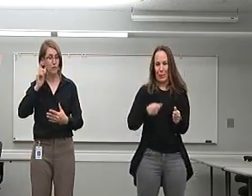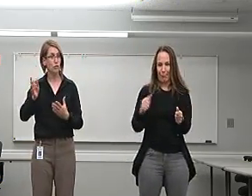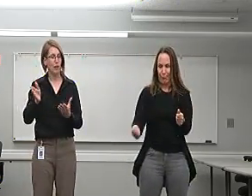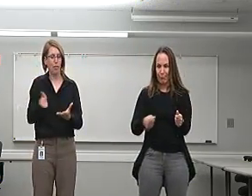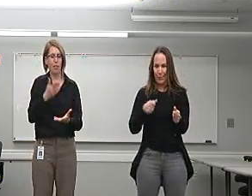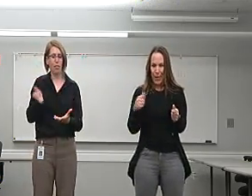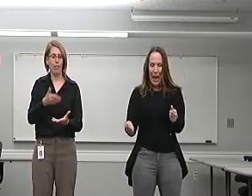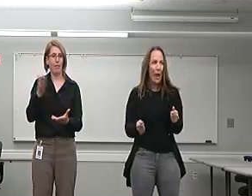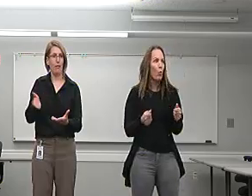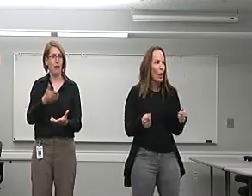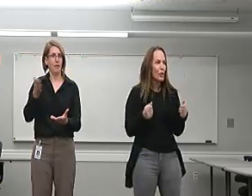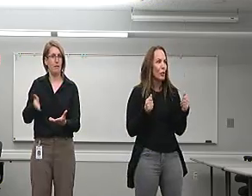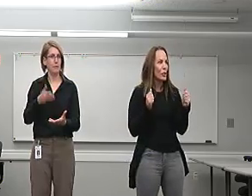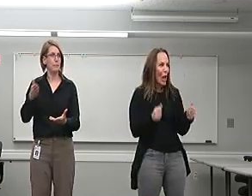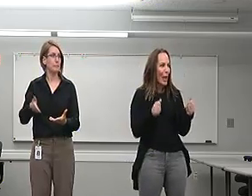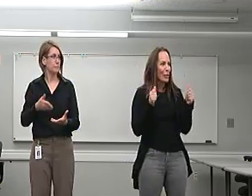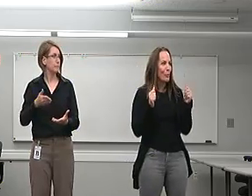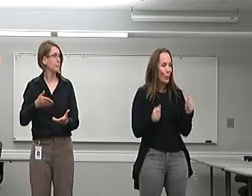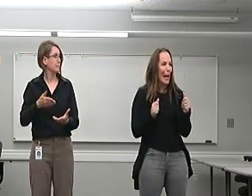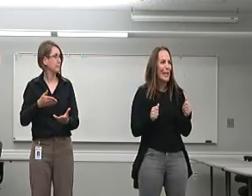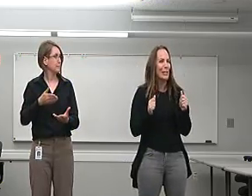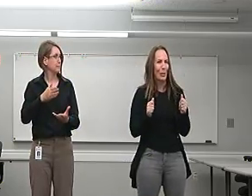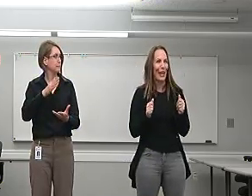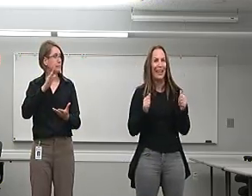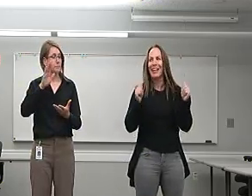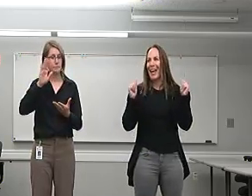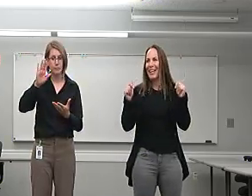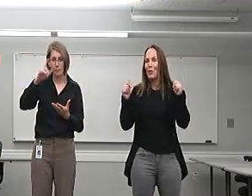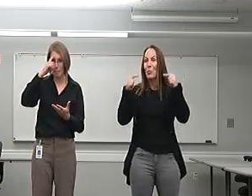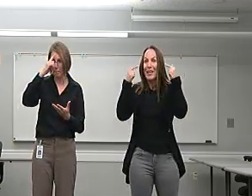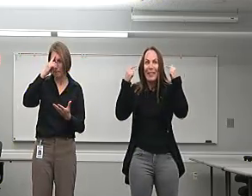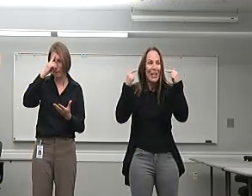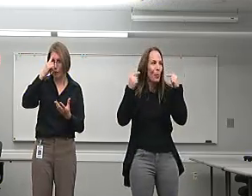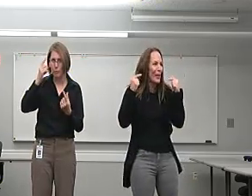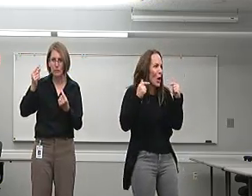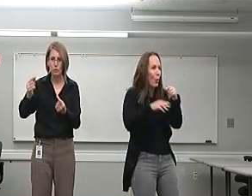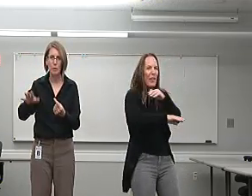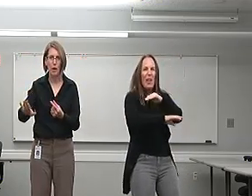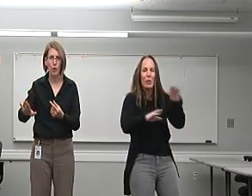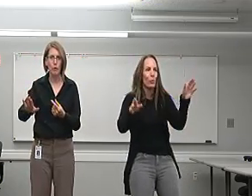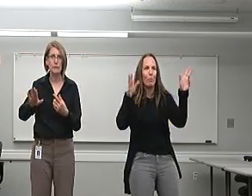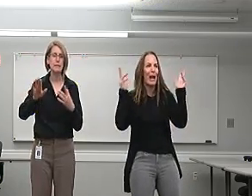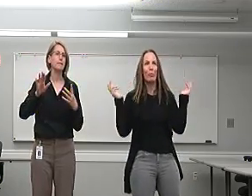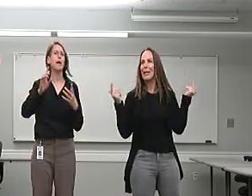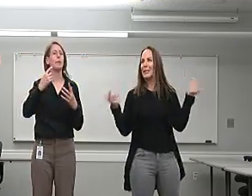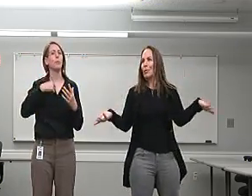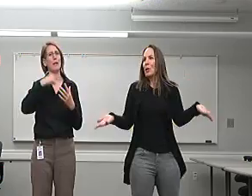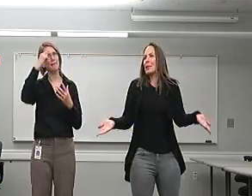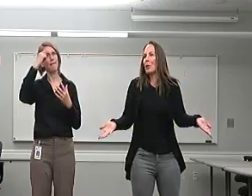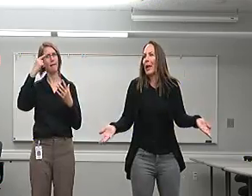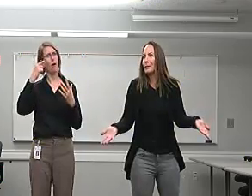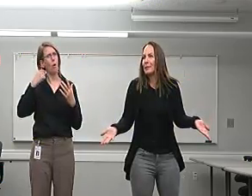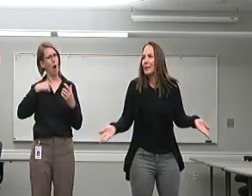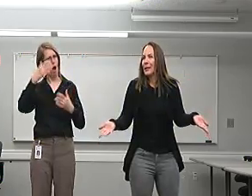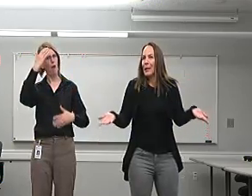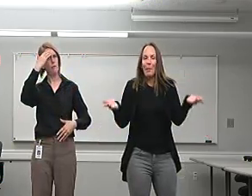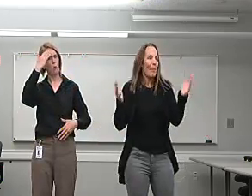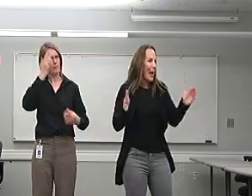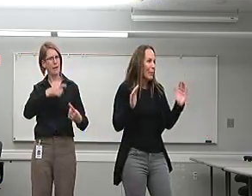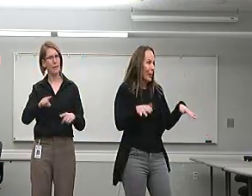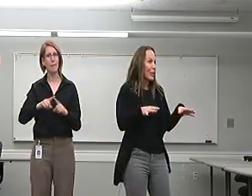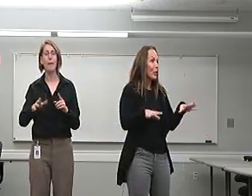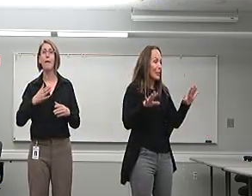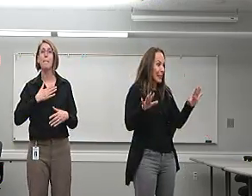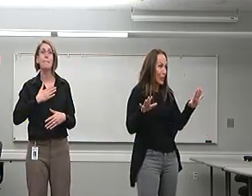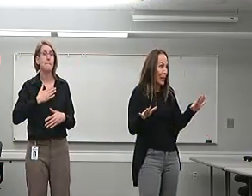And what's your child's brain doing? Like, again, we think we know. My brain doesn't work this way. It's like you've got